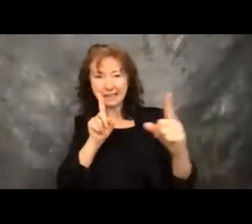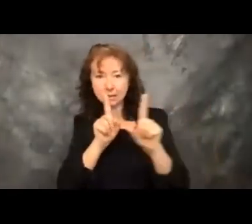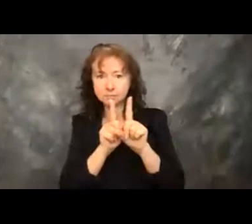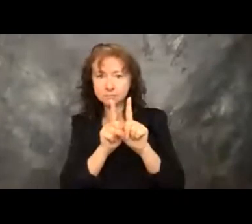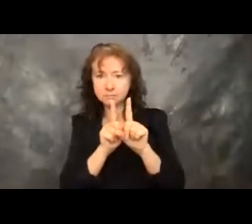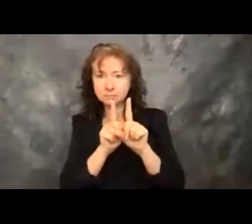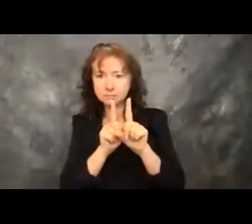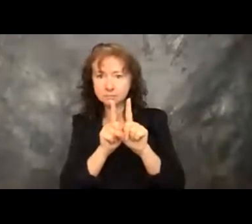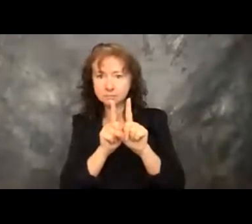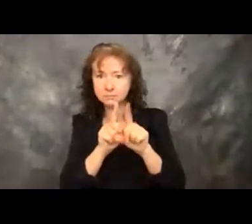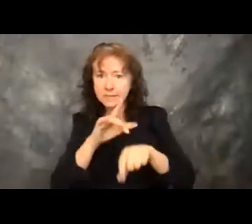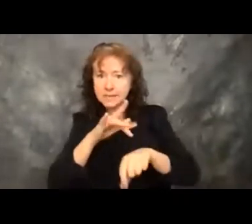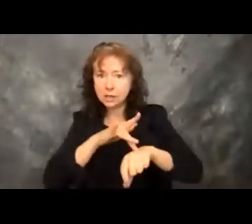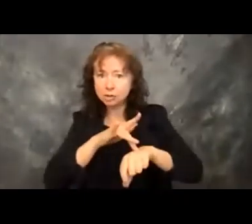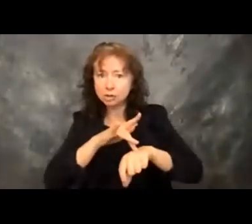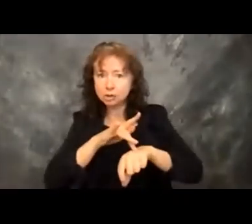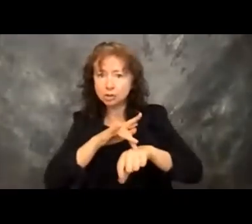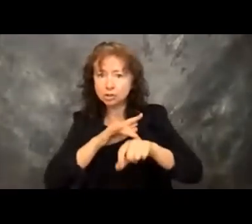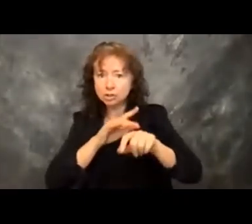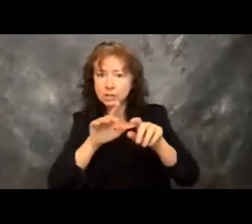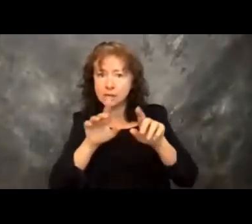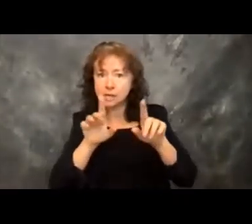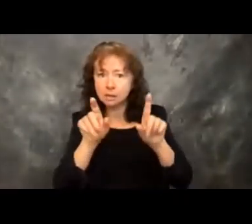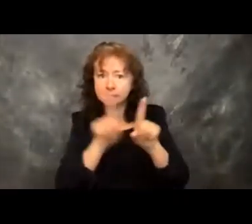hand-to-hand contact, so to say, and